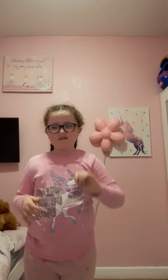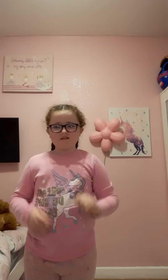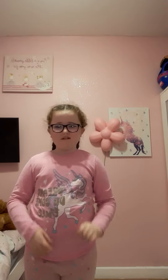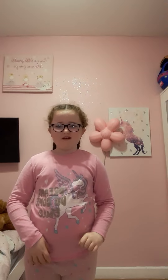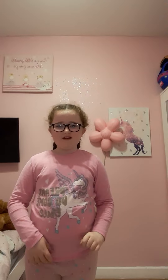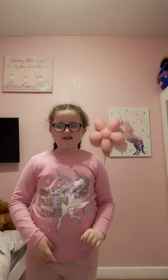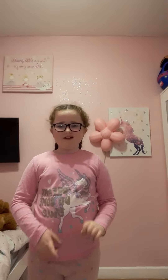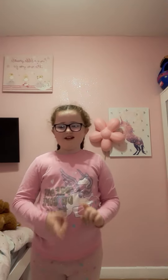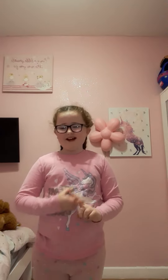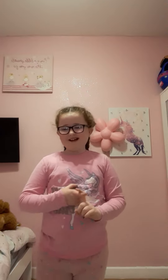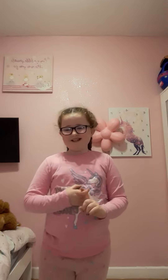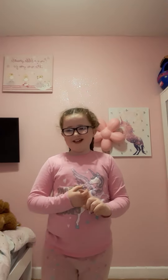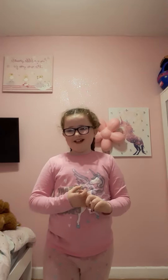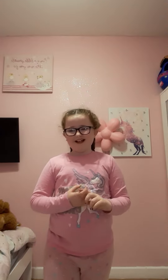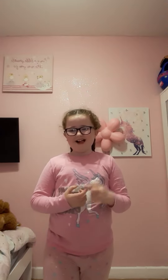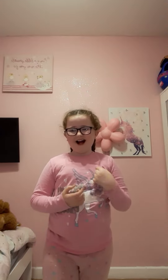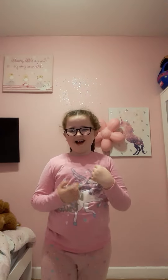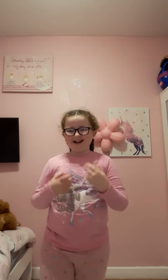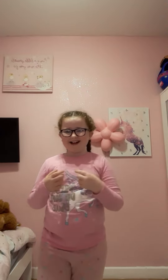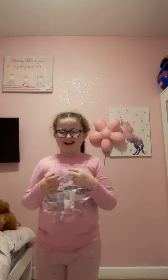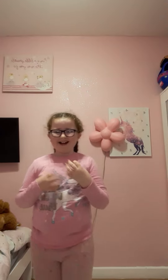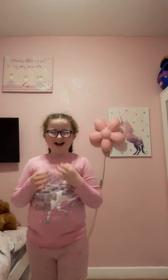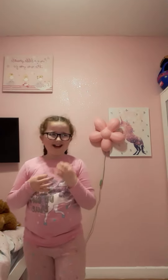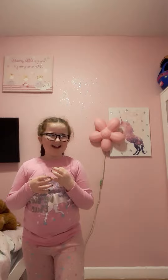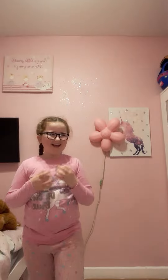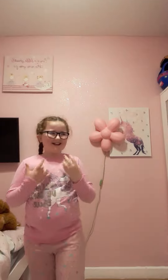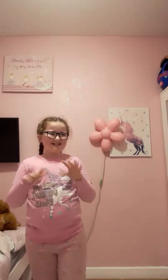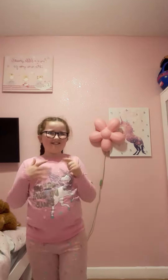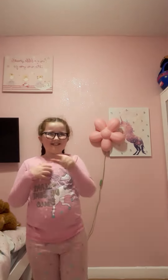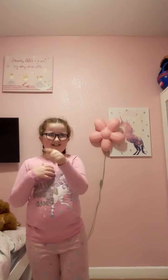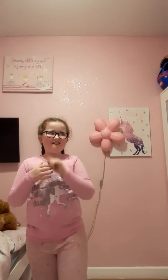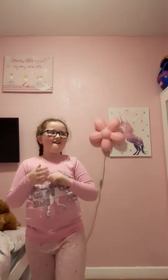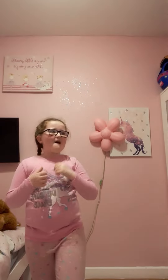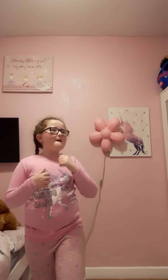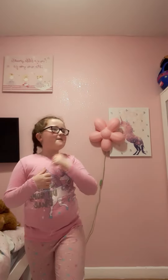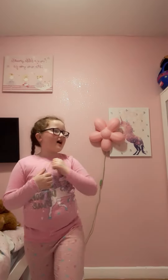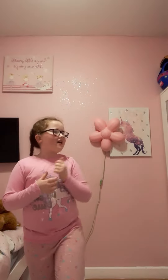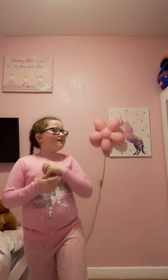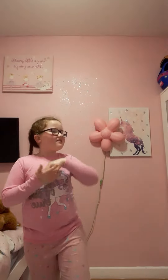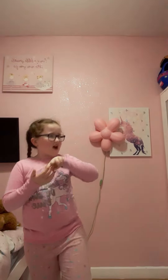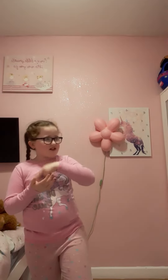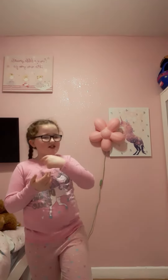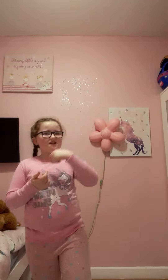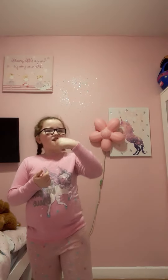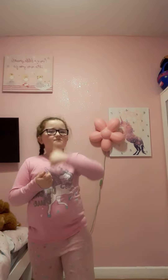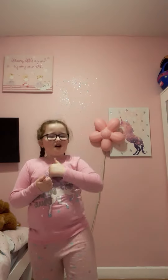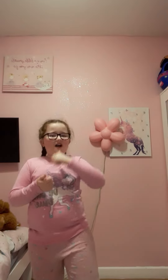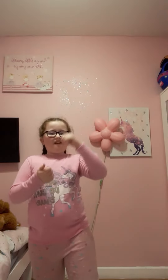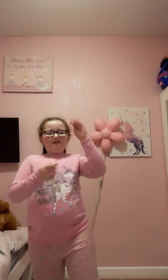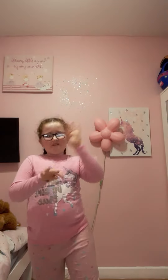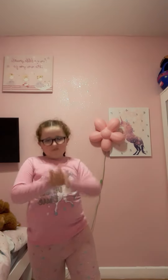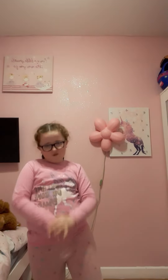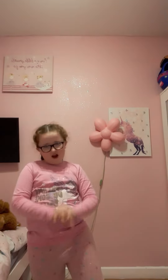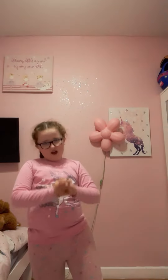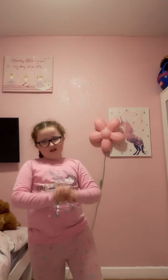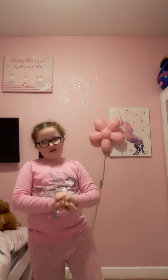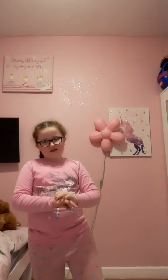and i'm gonna show you my dance my friends